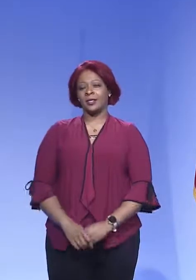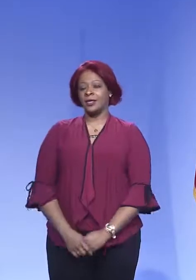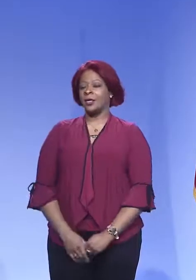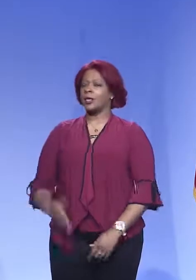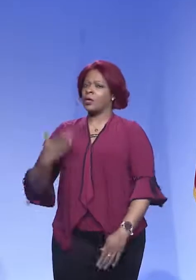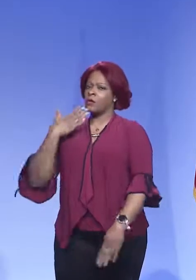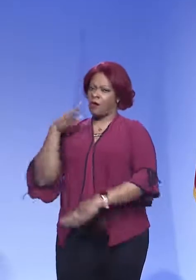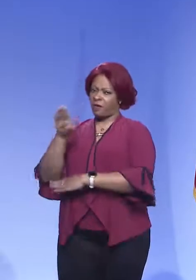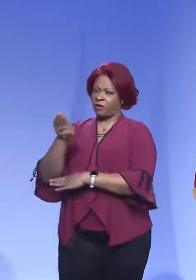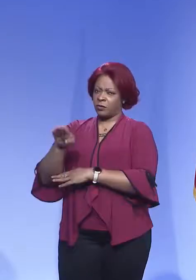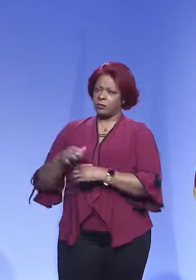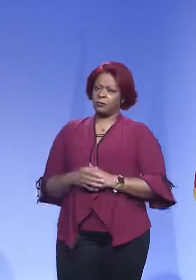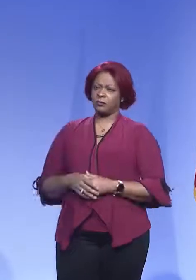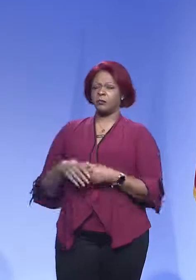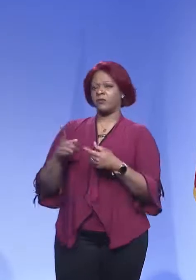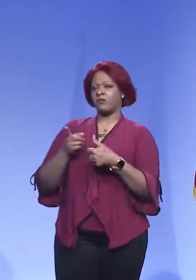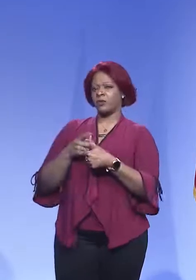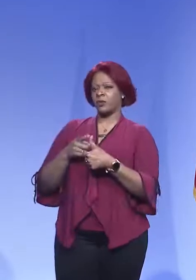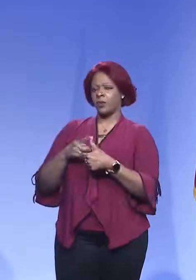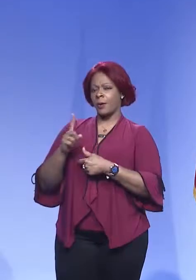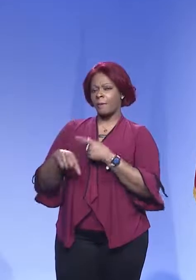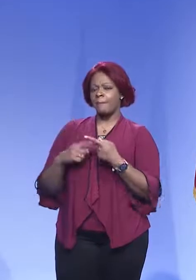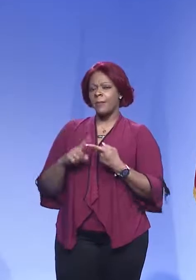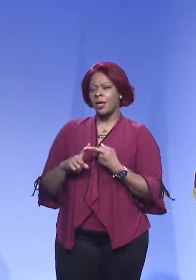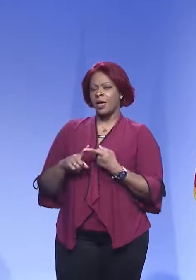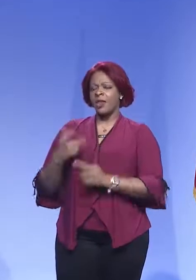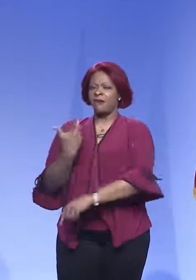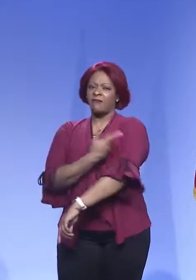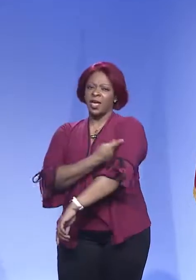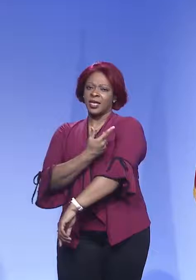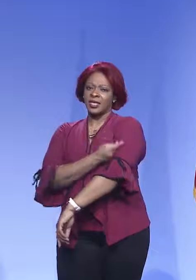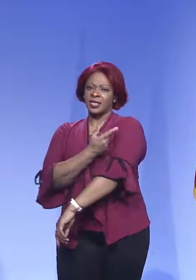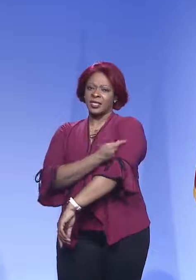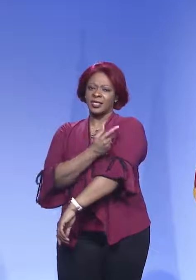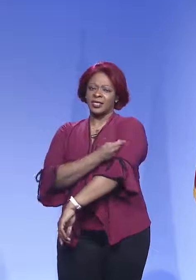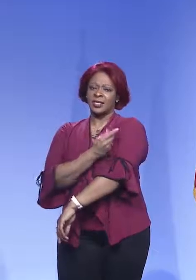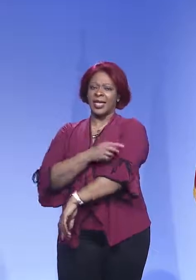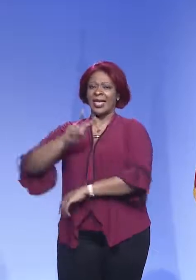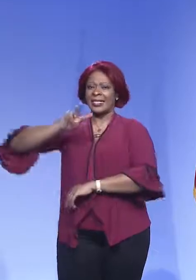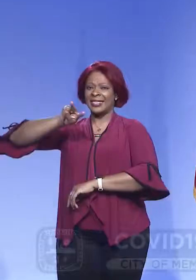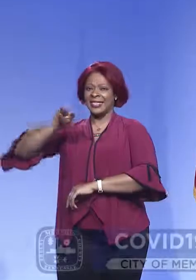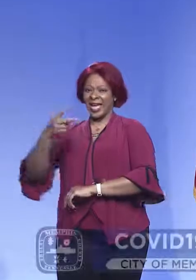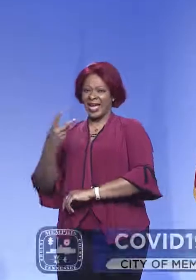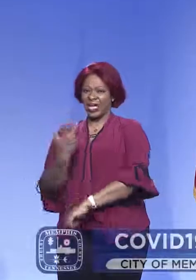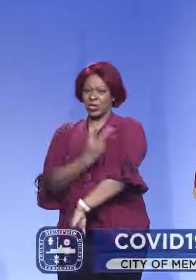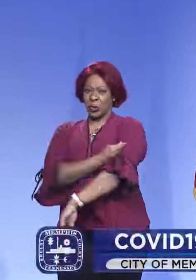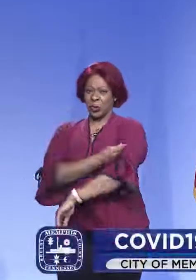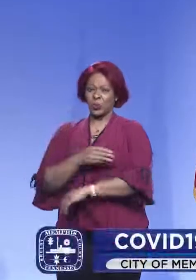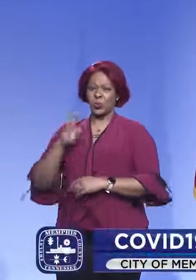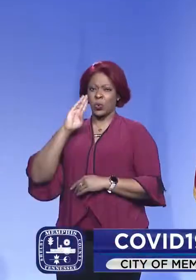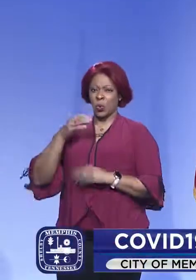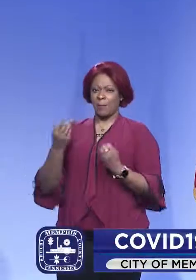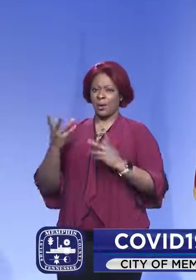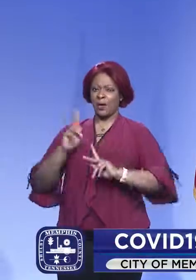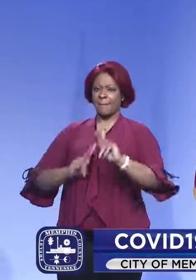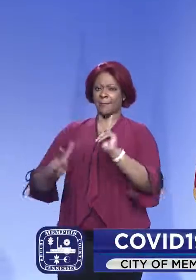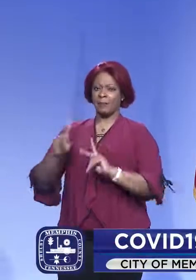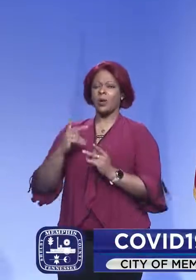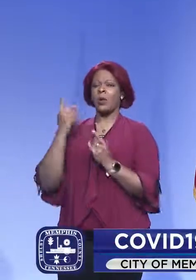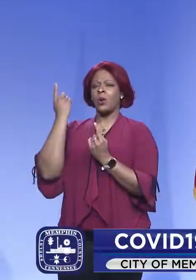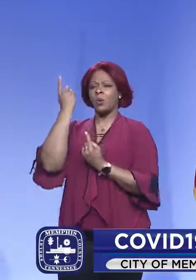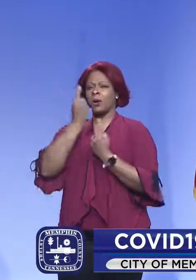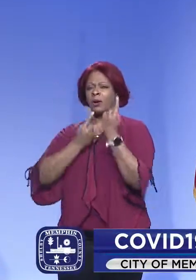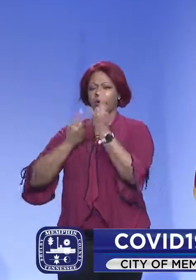Good afternoon. My first question is about vaccines and that second dose again. I know that a lot of people have been